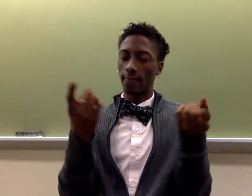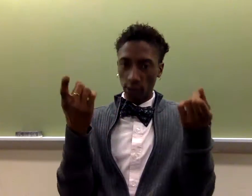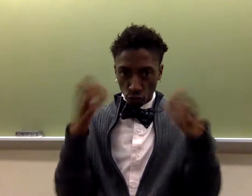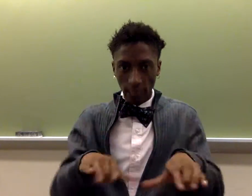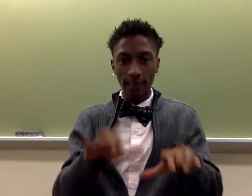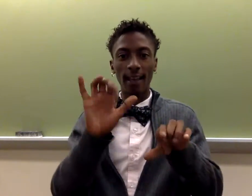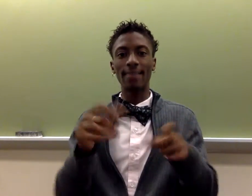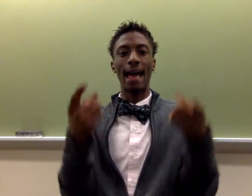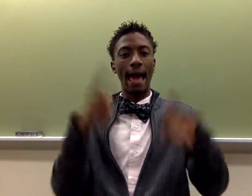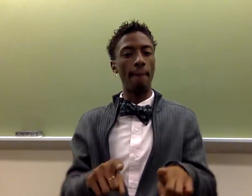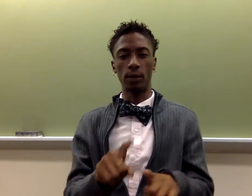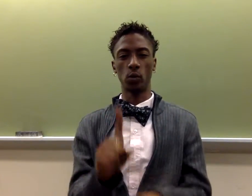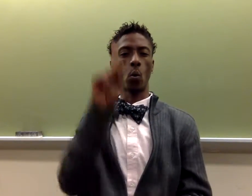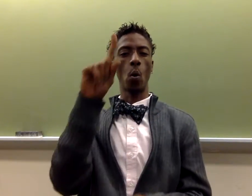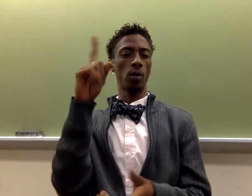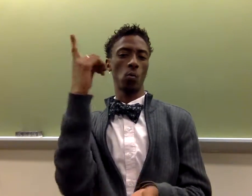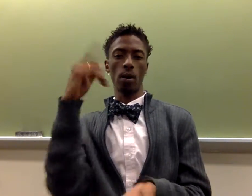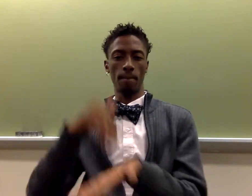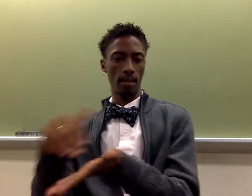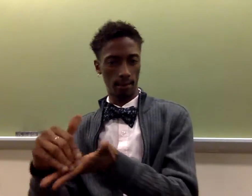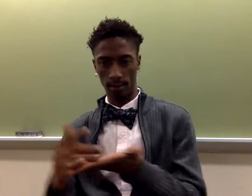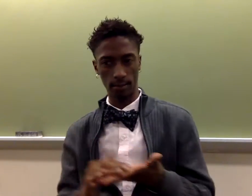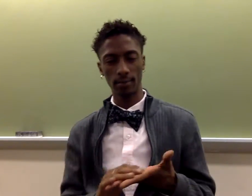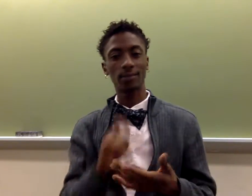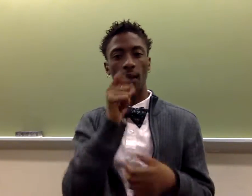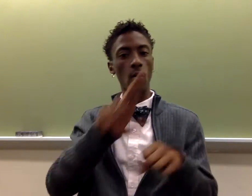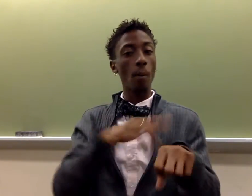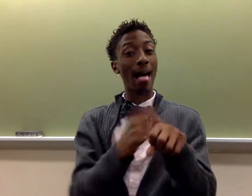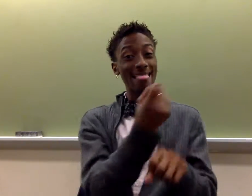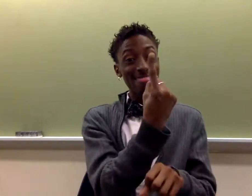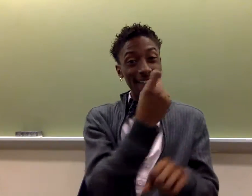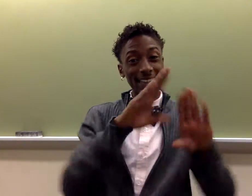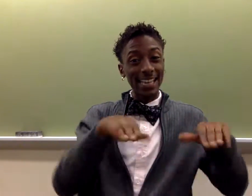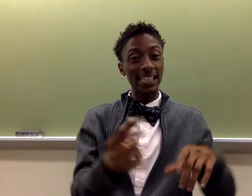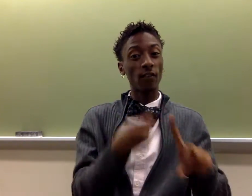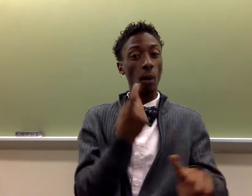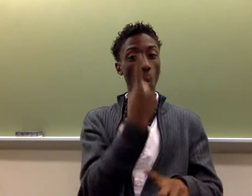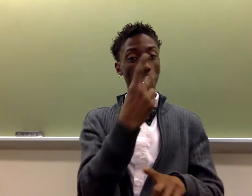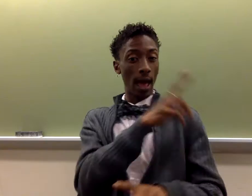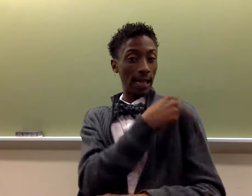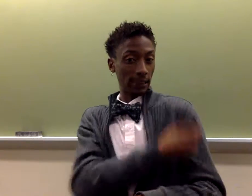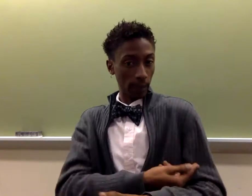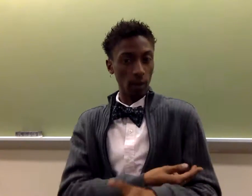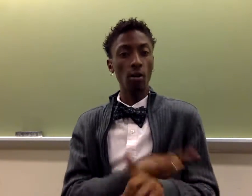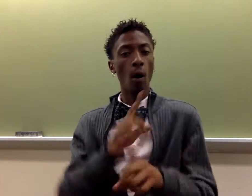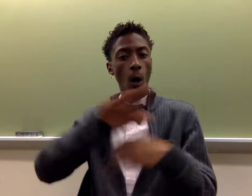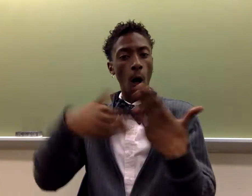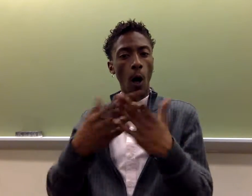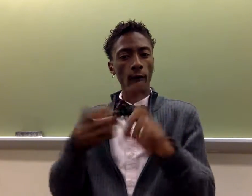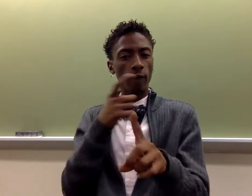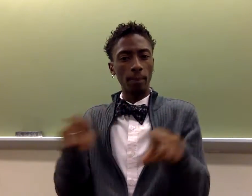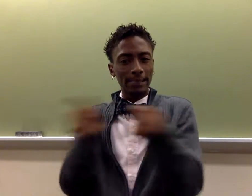that. 11 children in one hospital, all coming from the same geographical area, had cleft